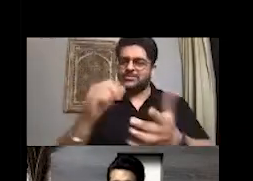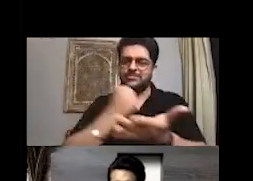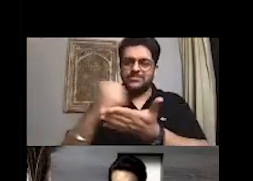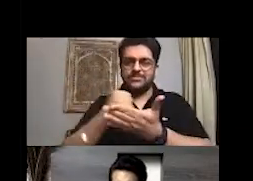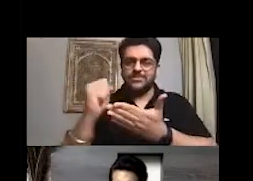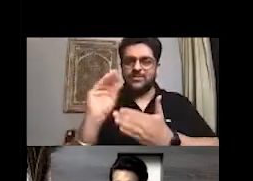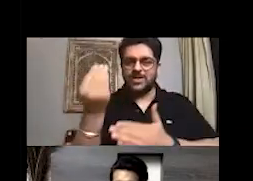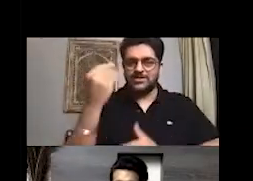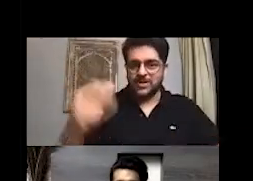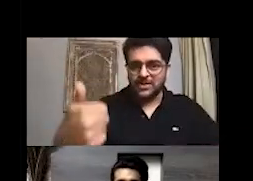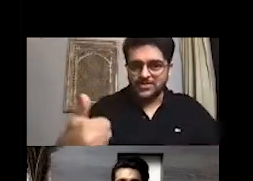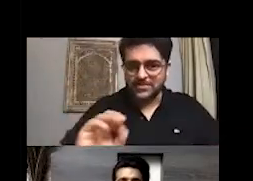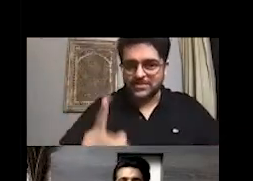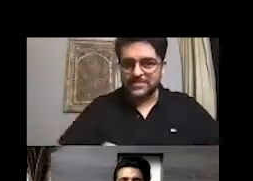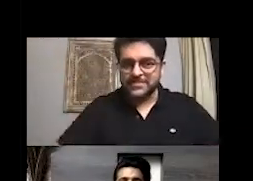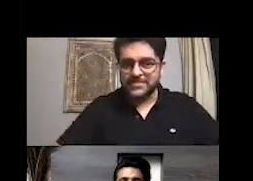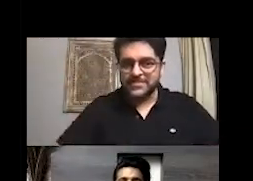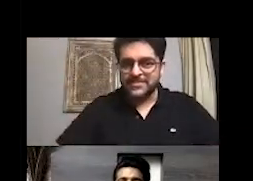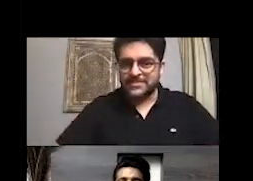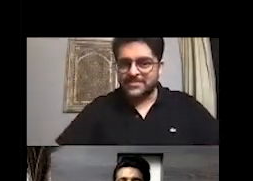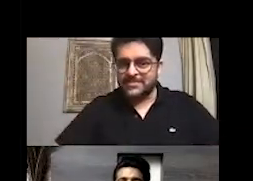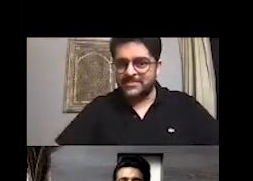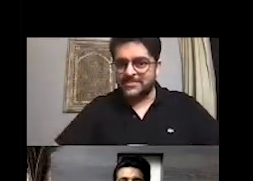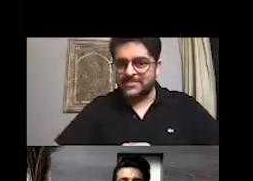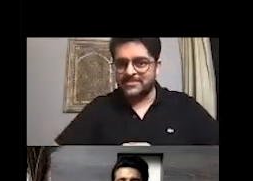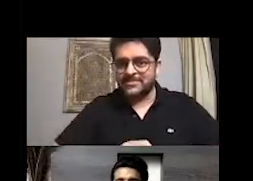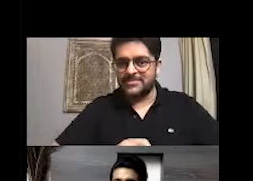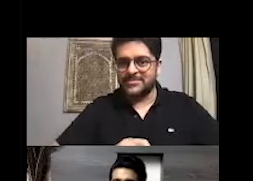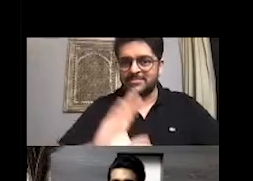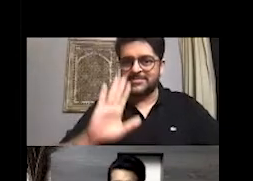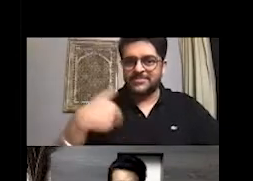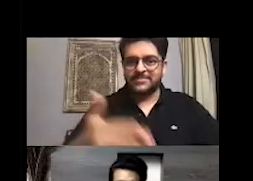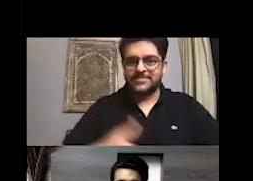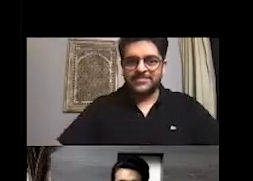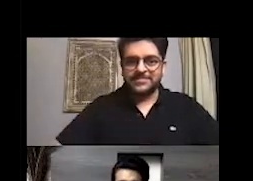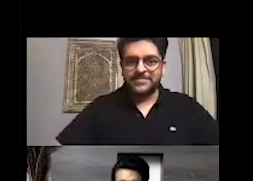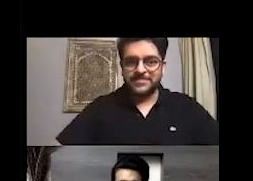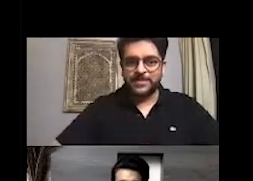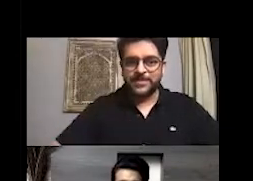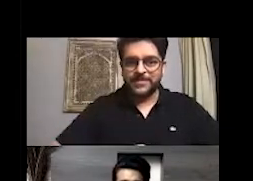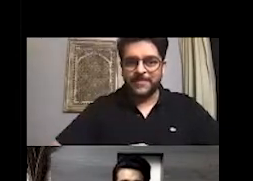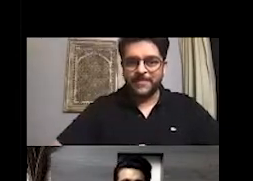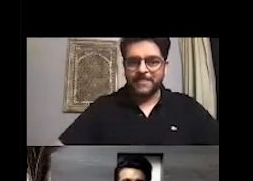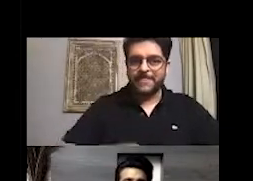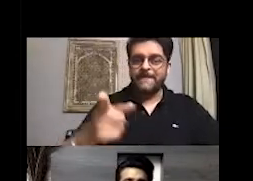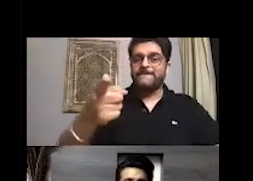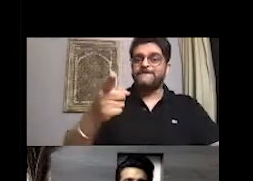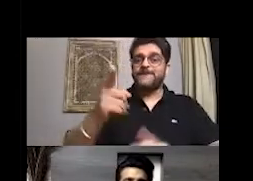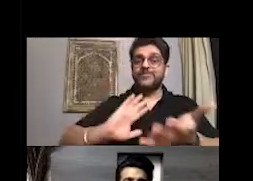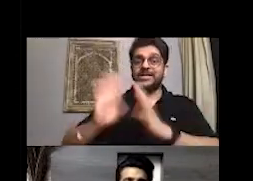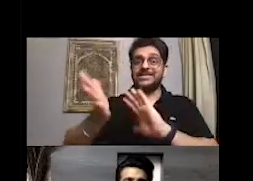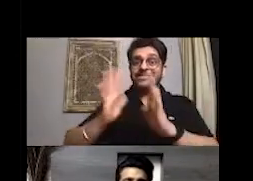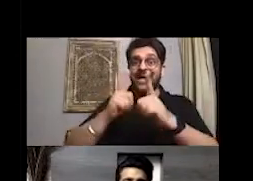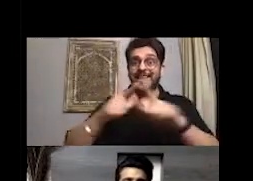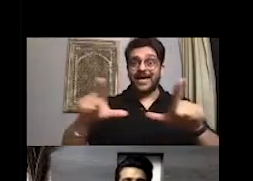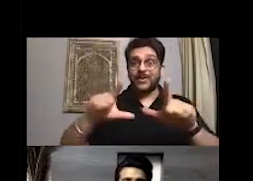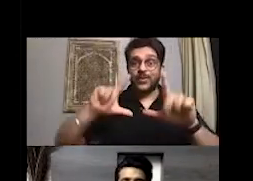whether this statement is true or false on sign language. Next slide, please.